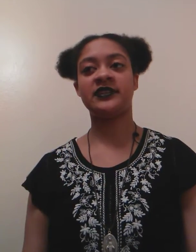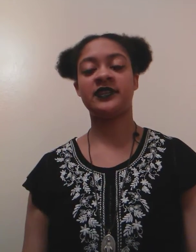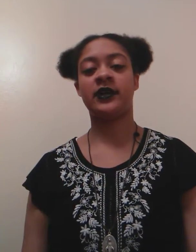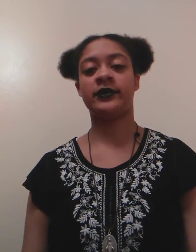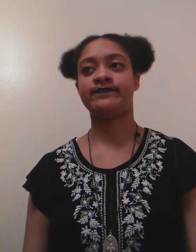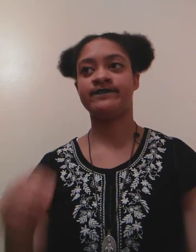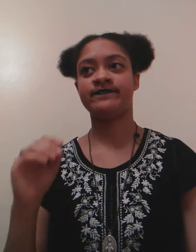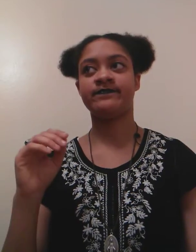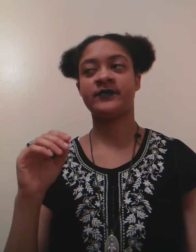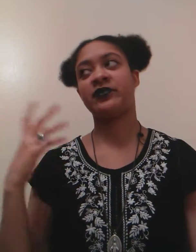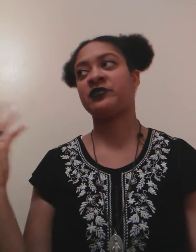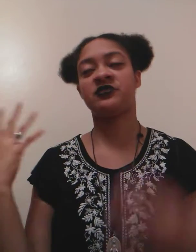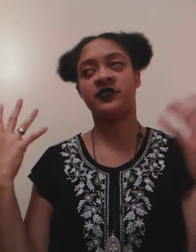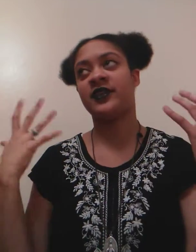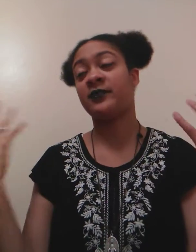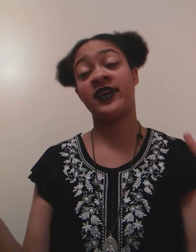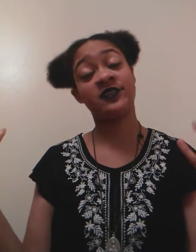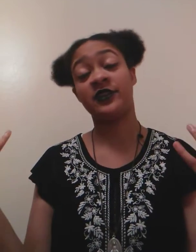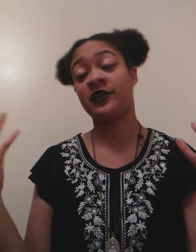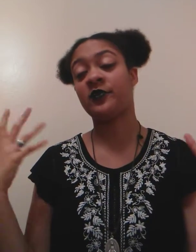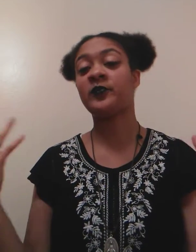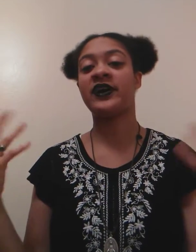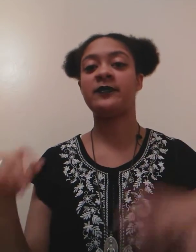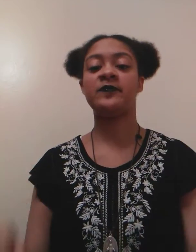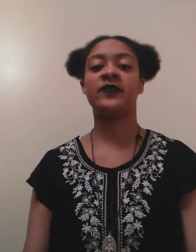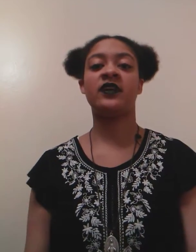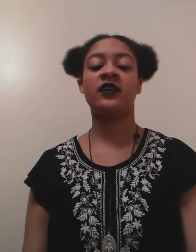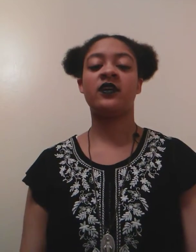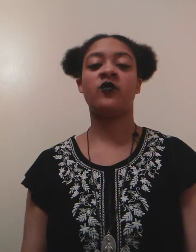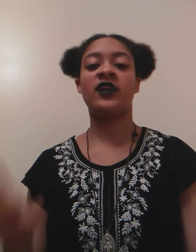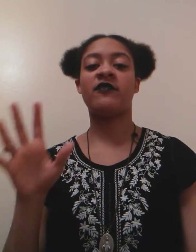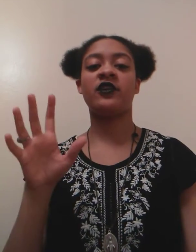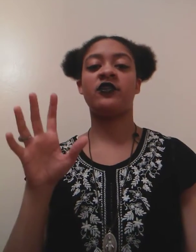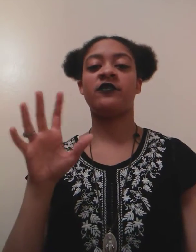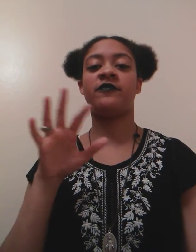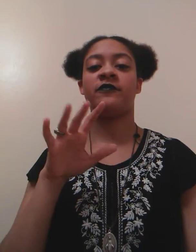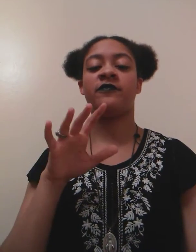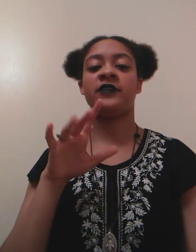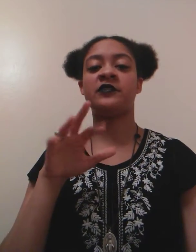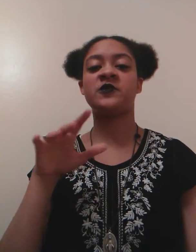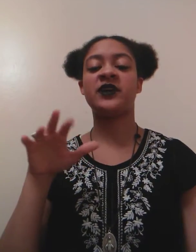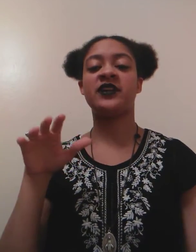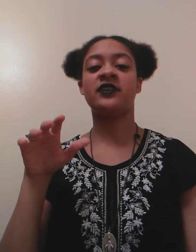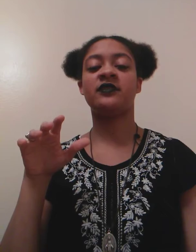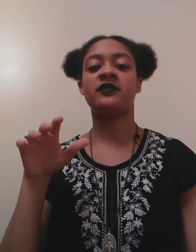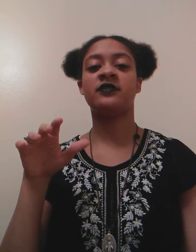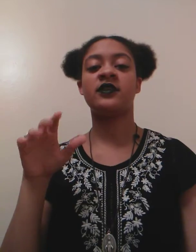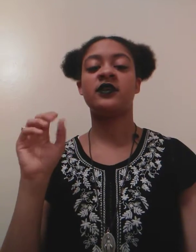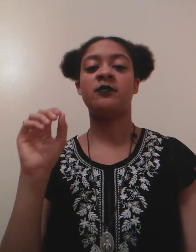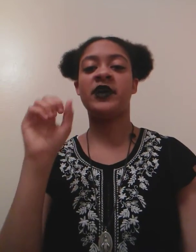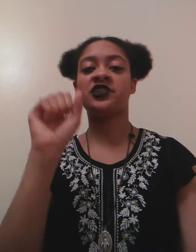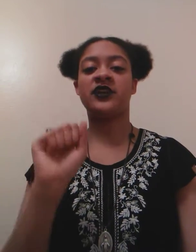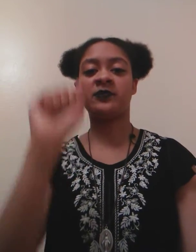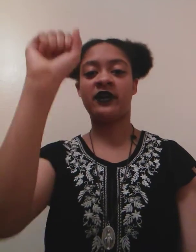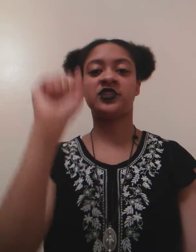this. I probably should have said that in my last video, but whenever you're fingerspelling, make sure not to bounce your